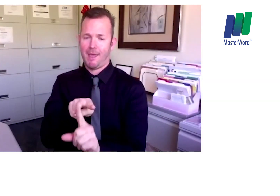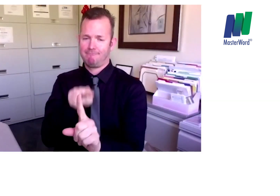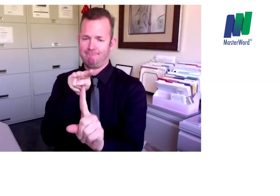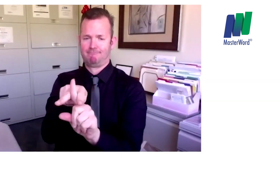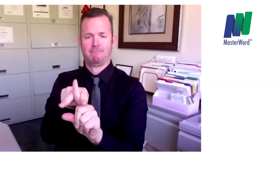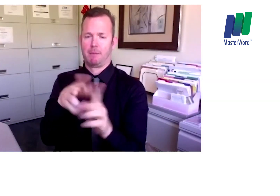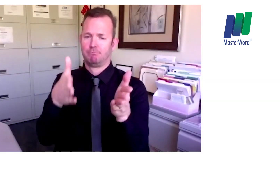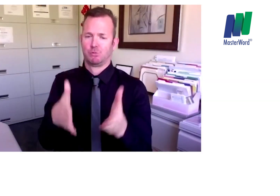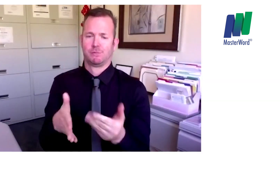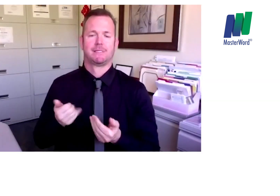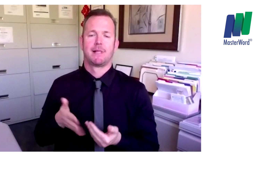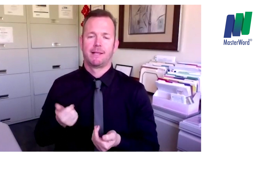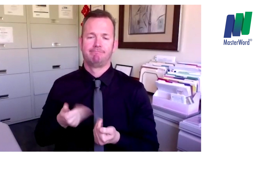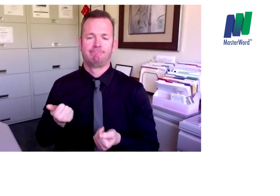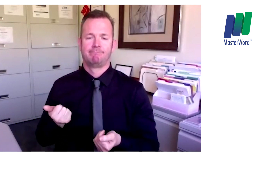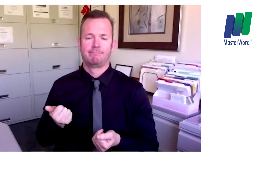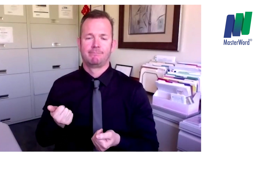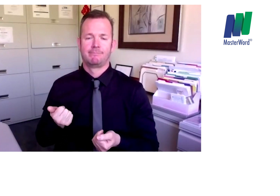community,